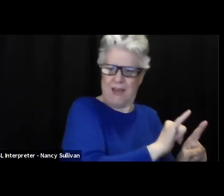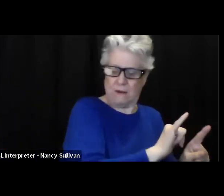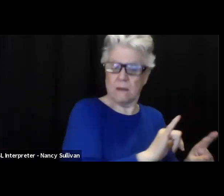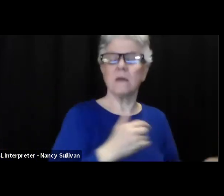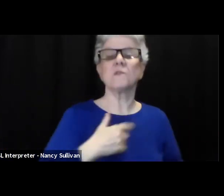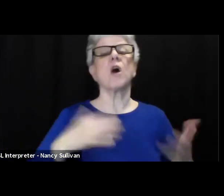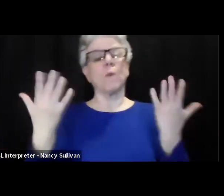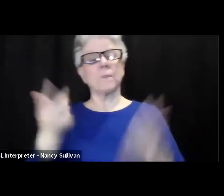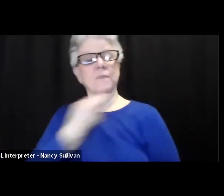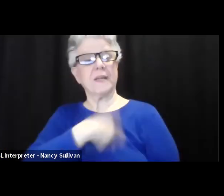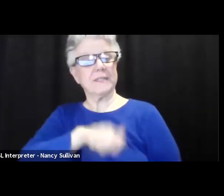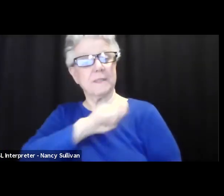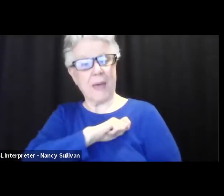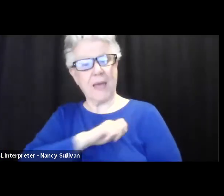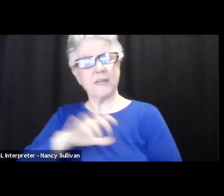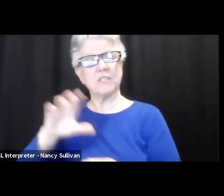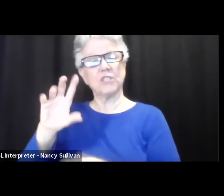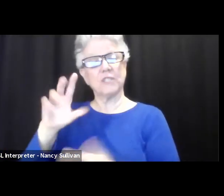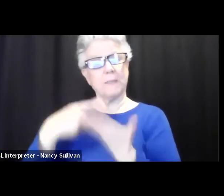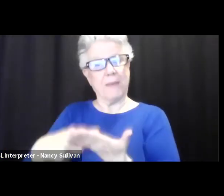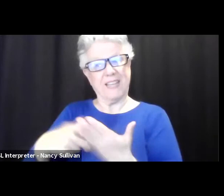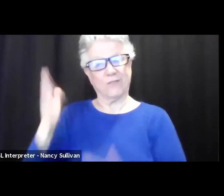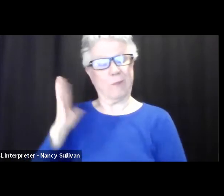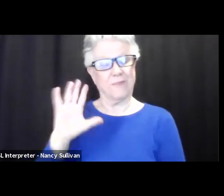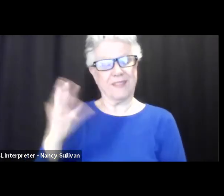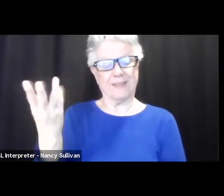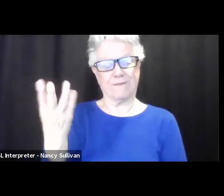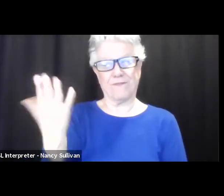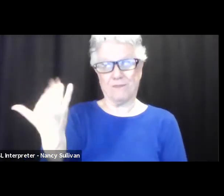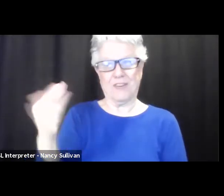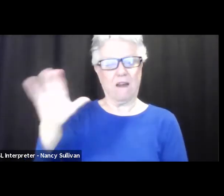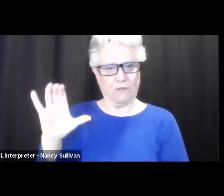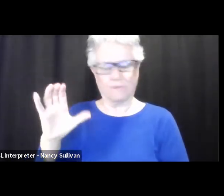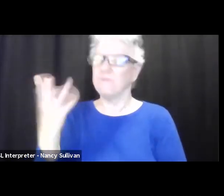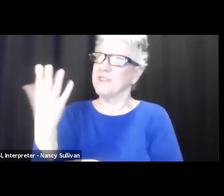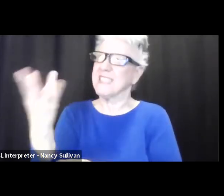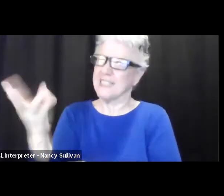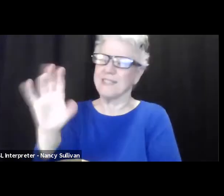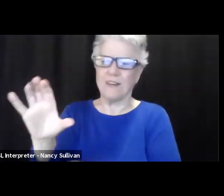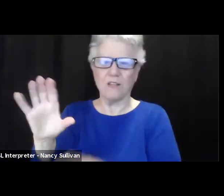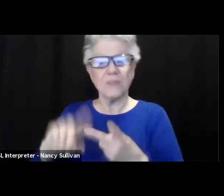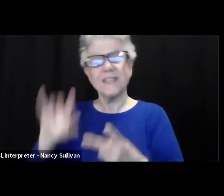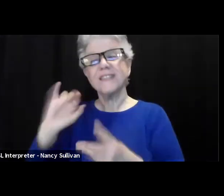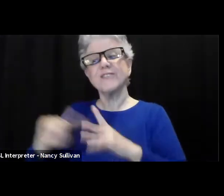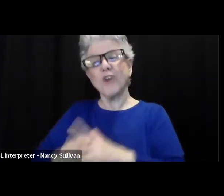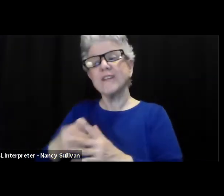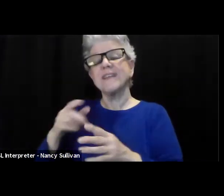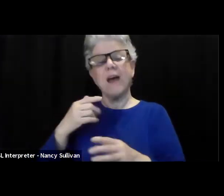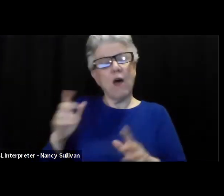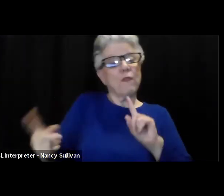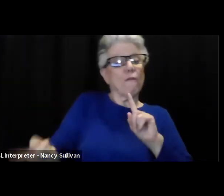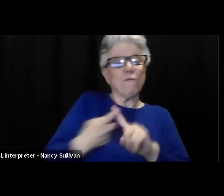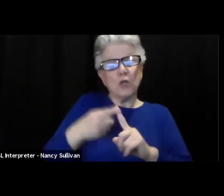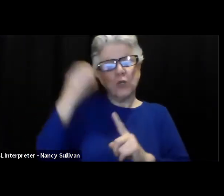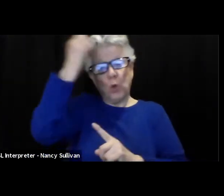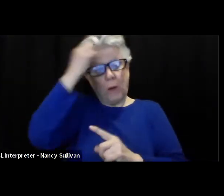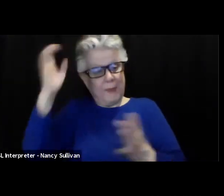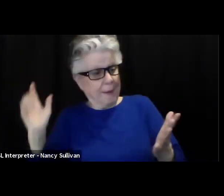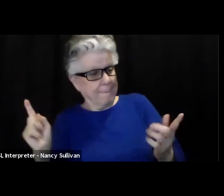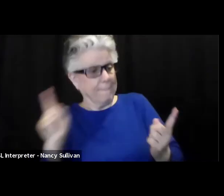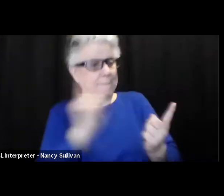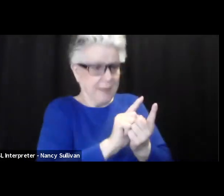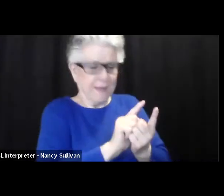debates. So the story of the Spanish colonial debates unfolds during the decades following the first European encounters with the